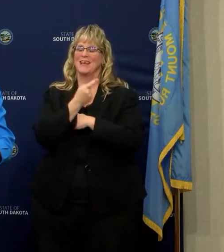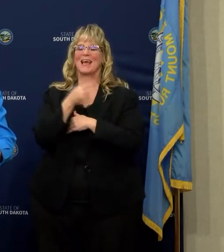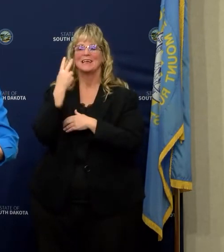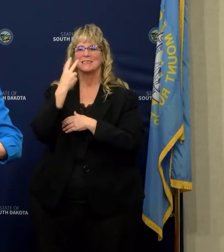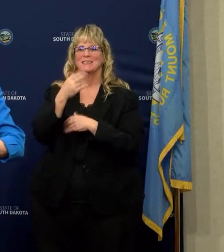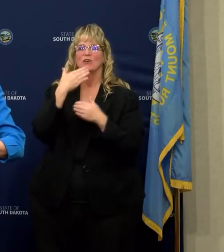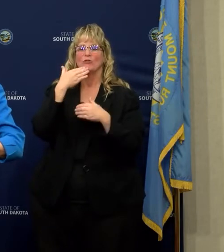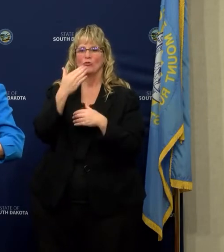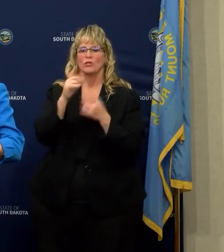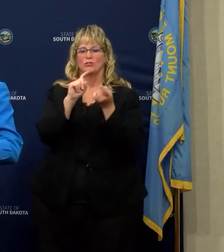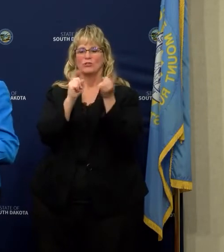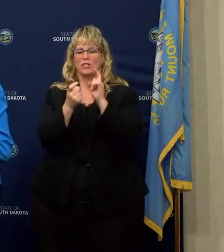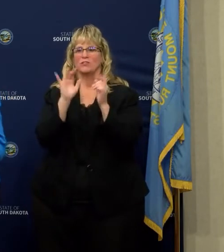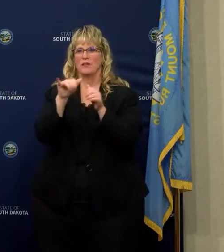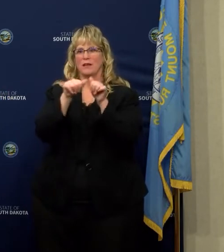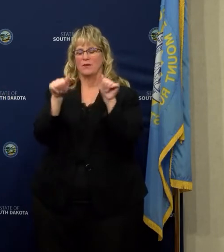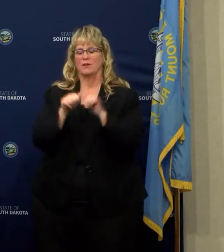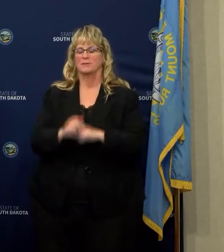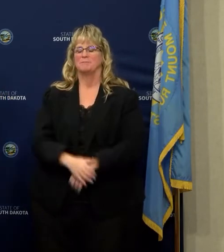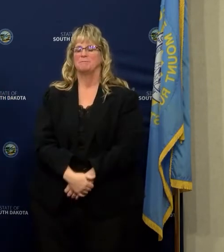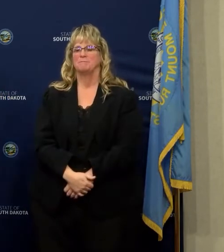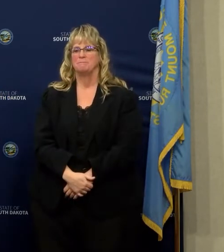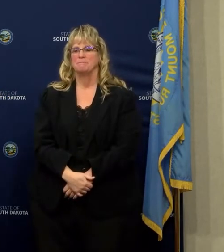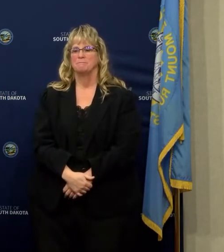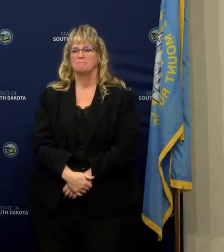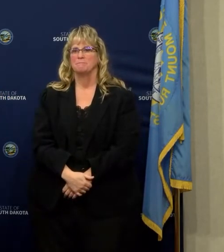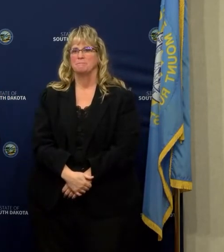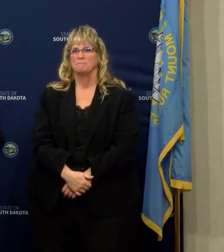see a positive change in that area.